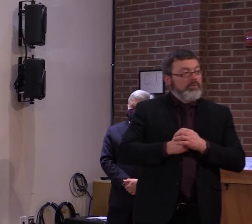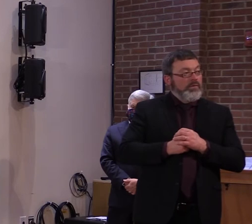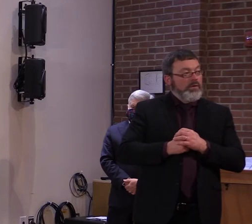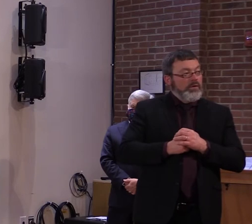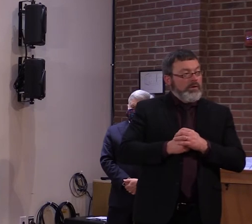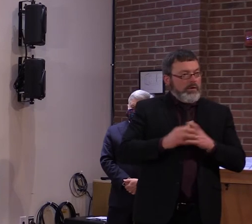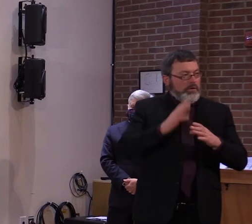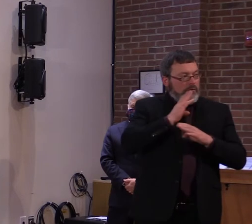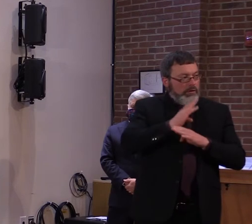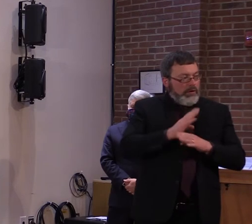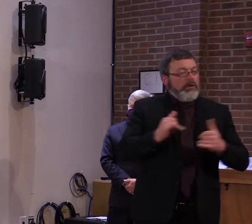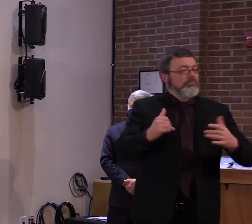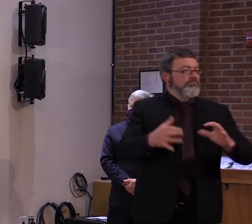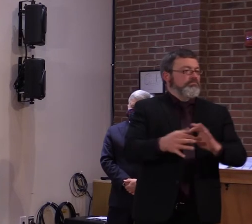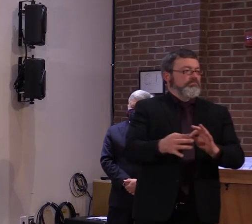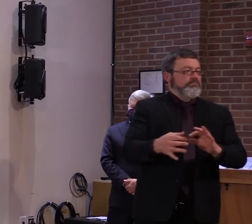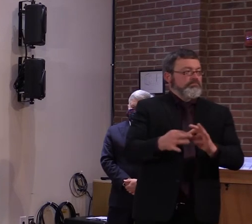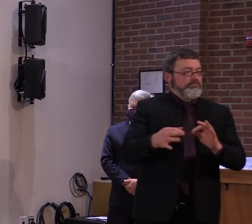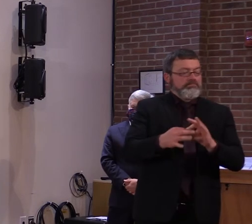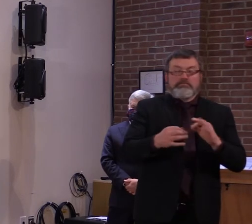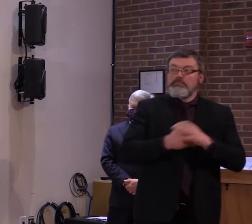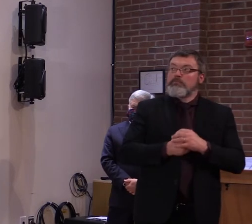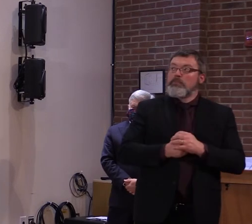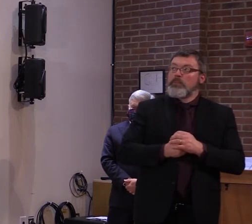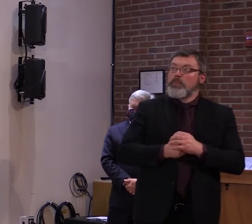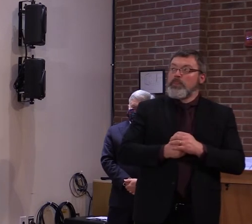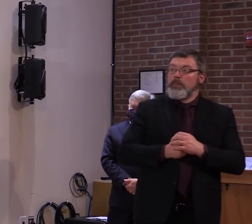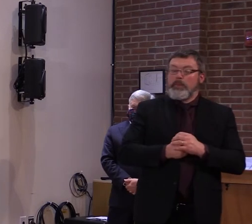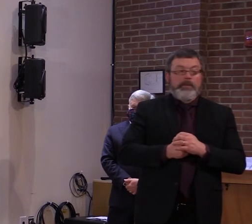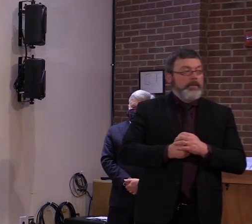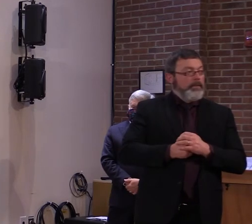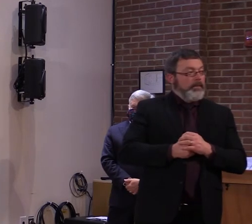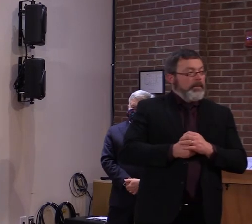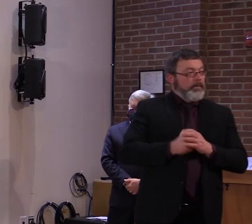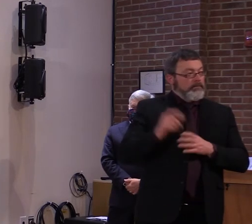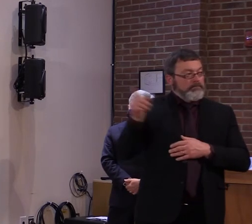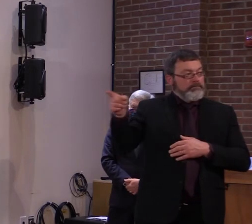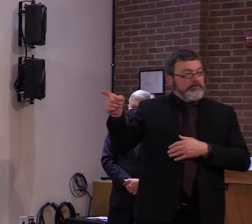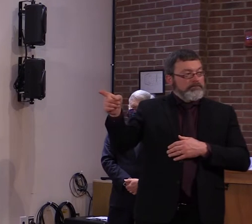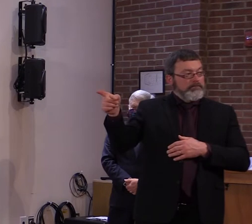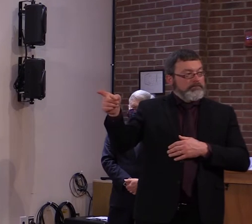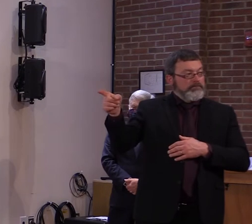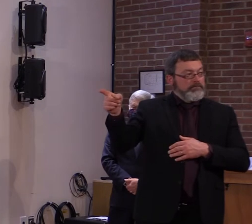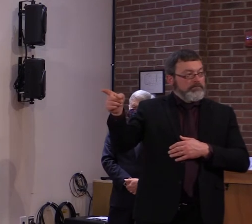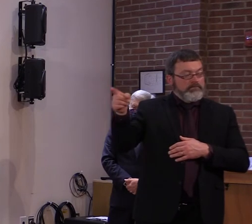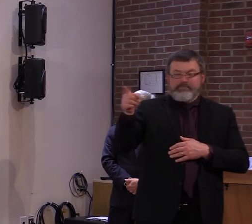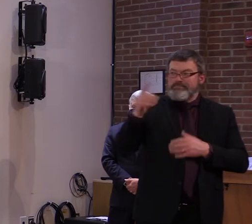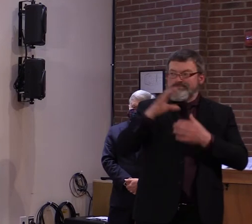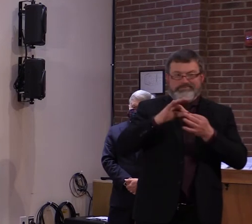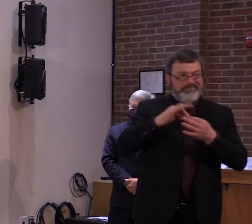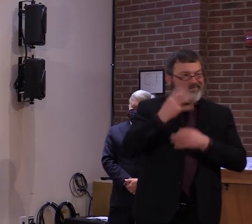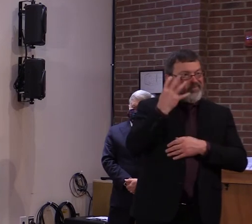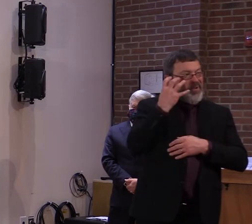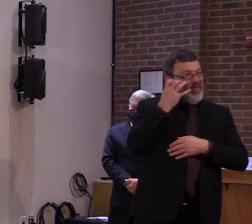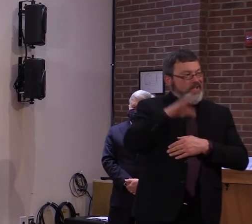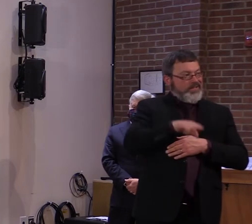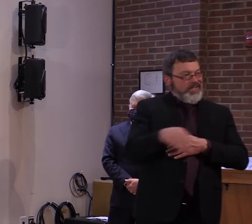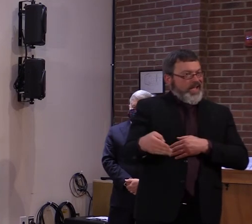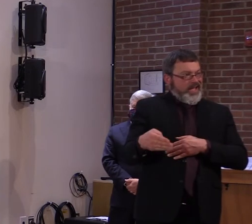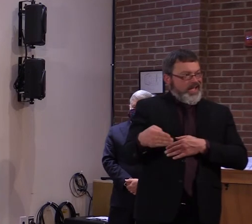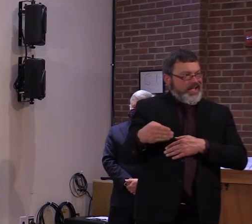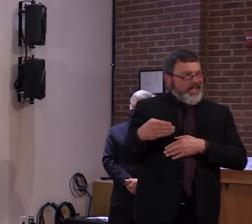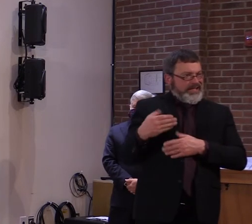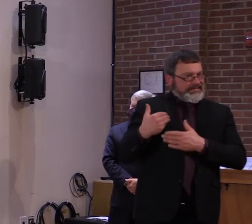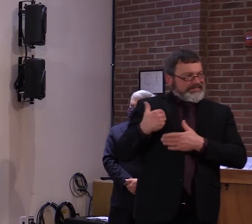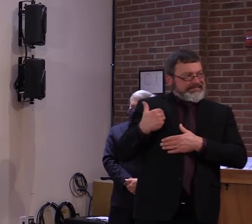You mentioned that four deaths in the past couple days or weeks are connected to long-term